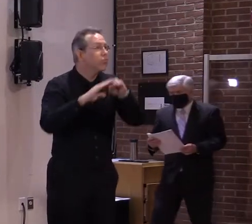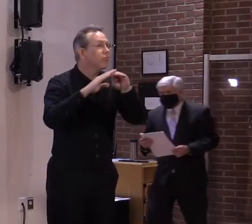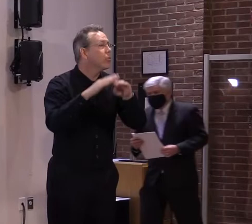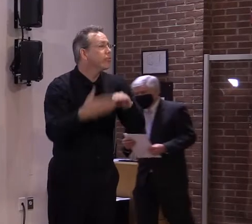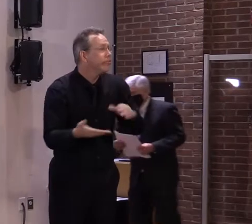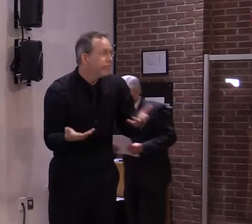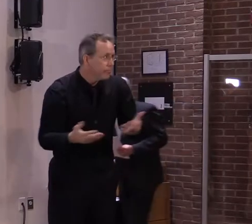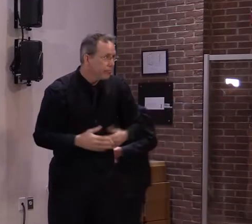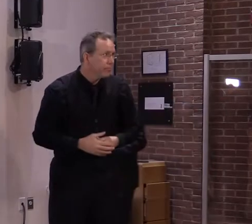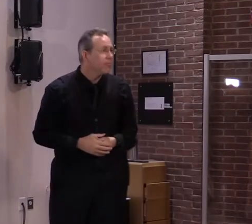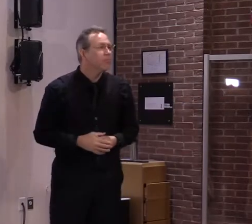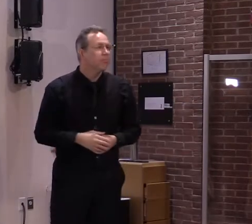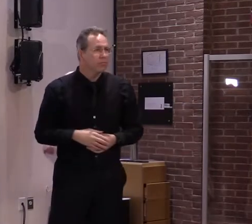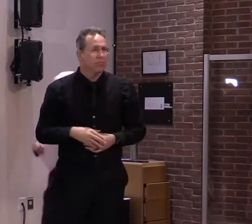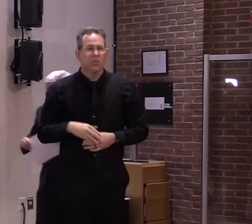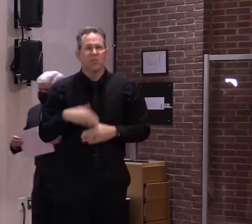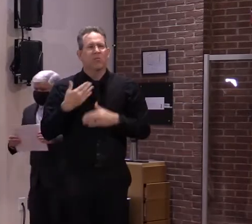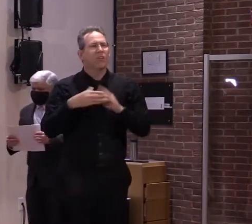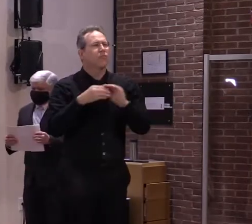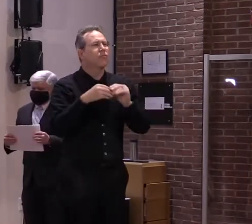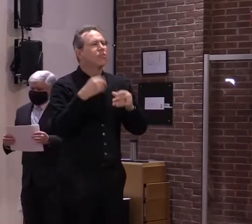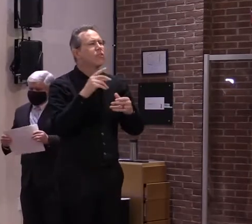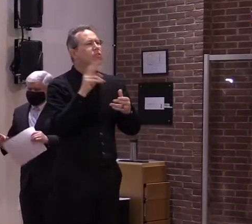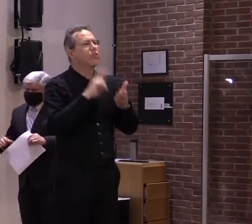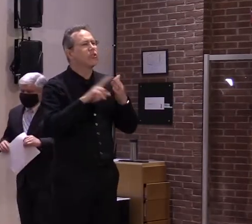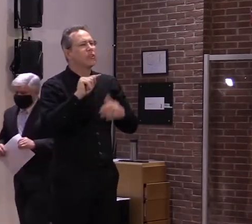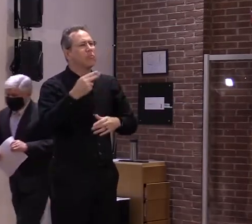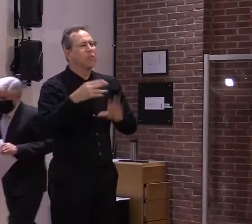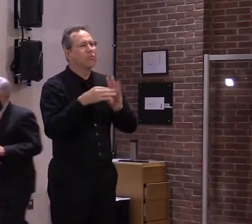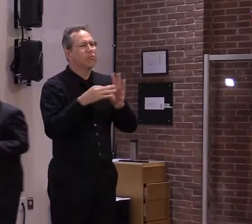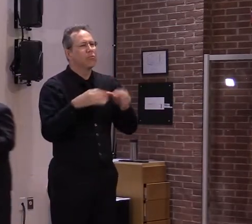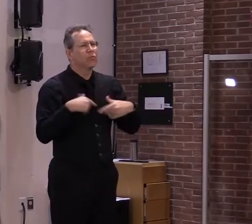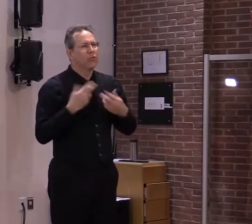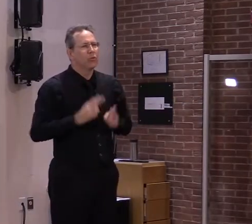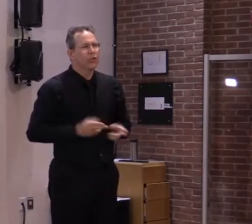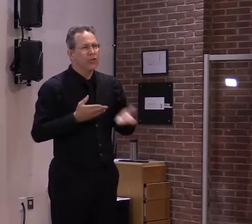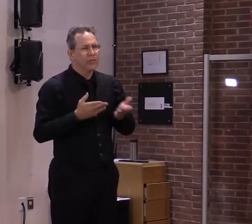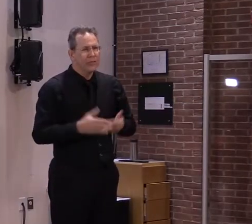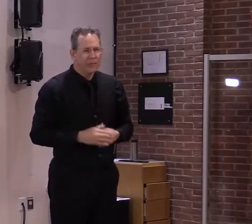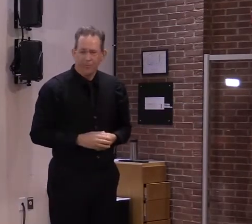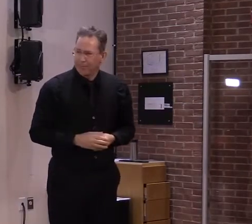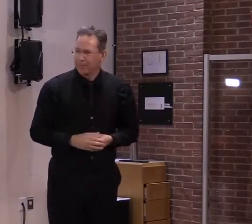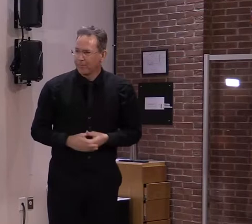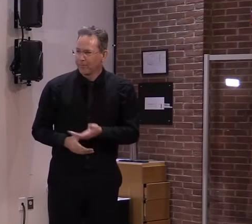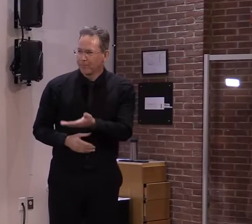Secretary Smith.